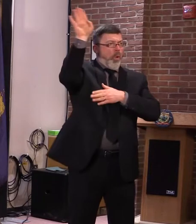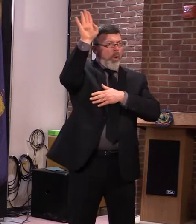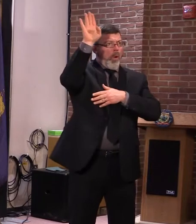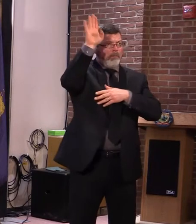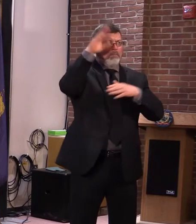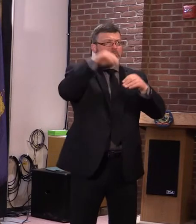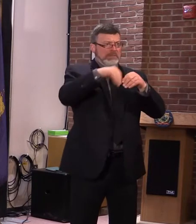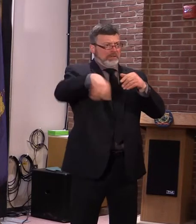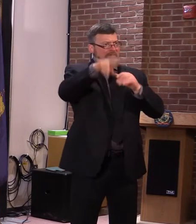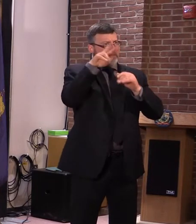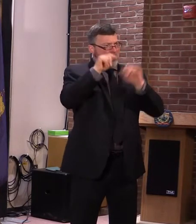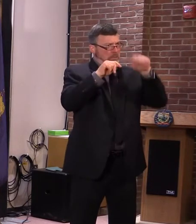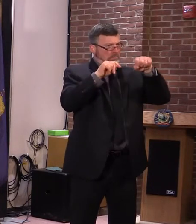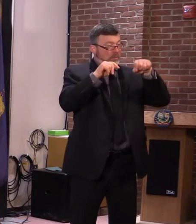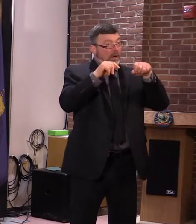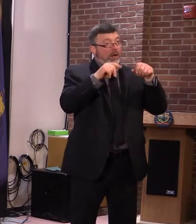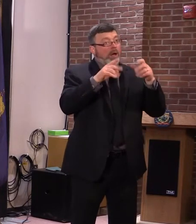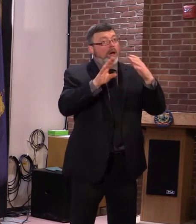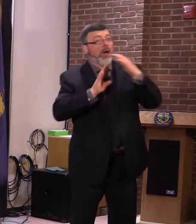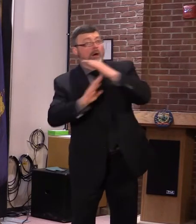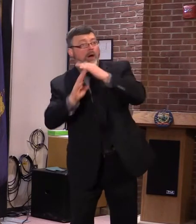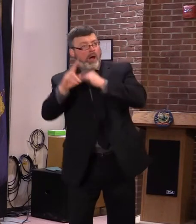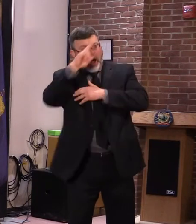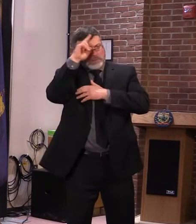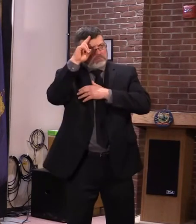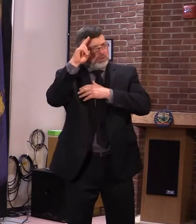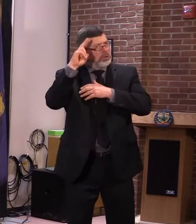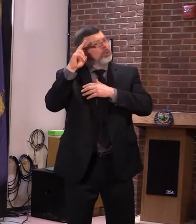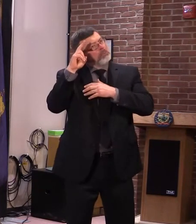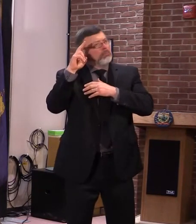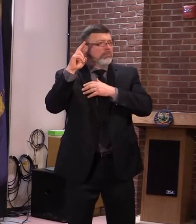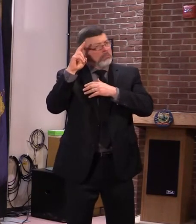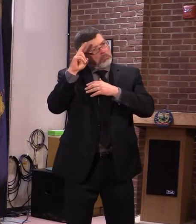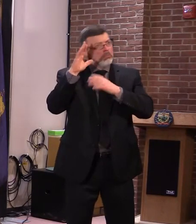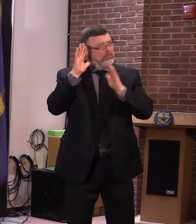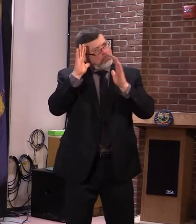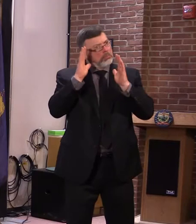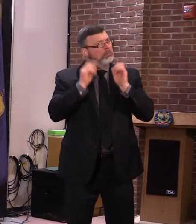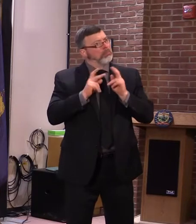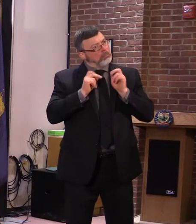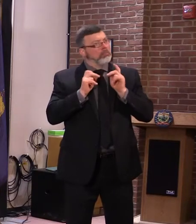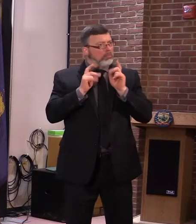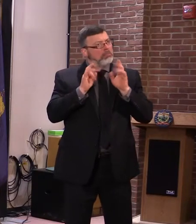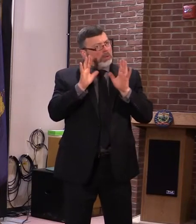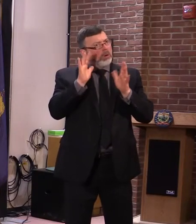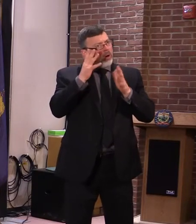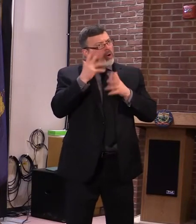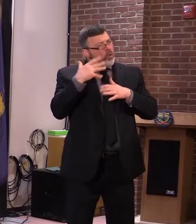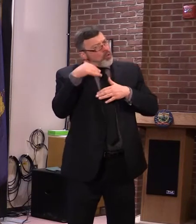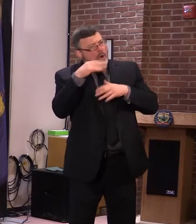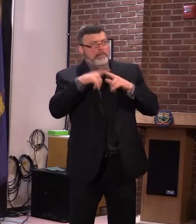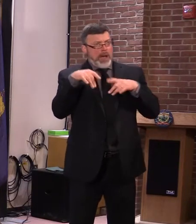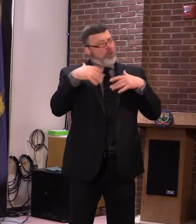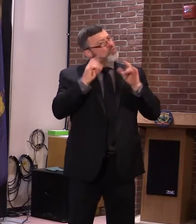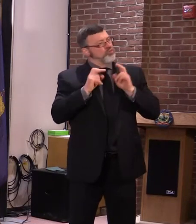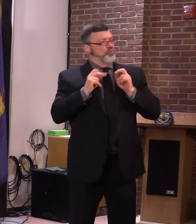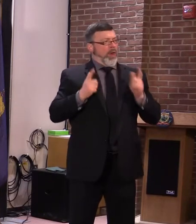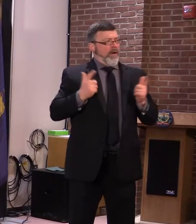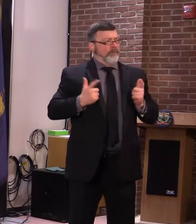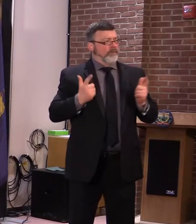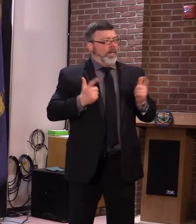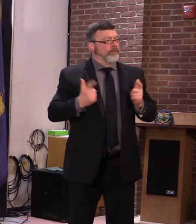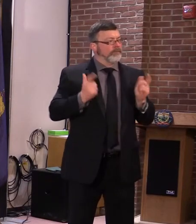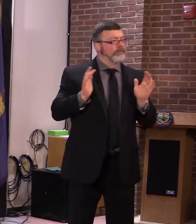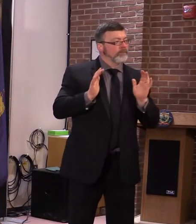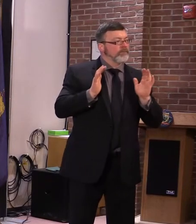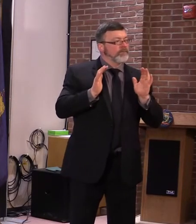COVID. Vermont has managed to maintain the staffing needs to keep our hospitals and healthcare organizations functional,